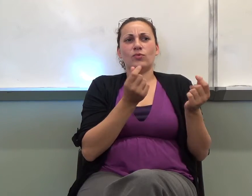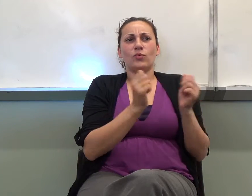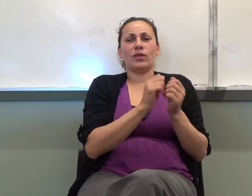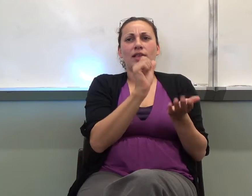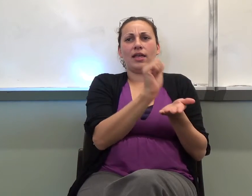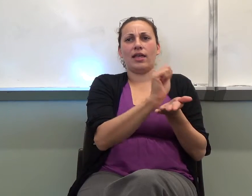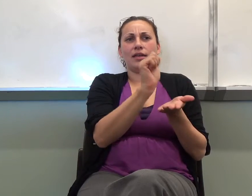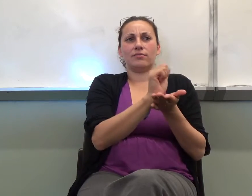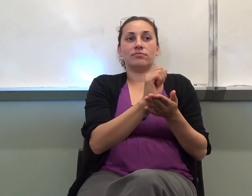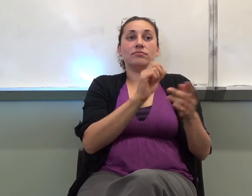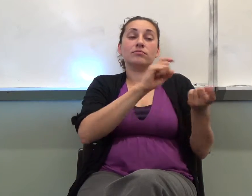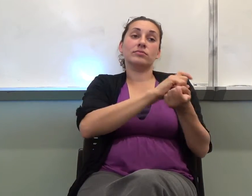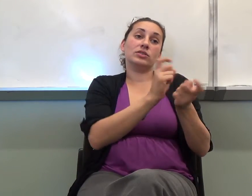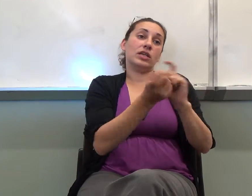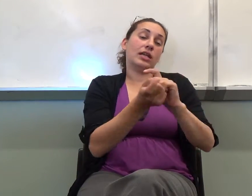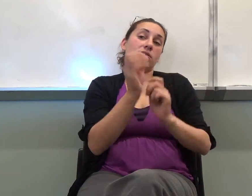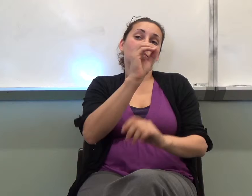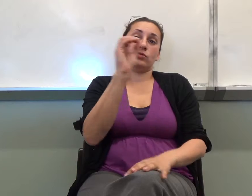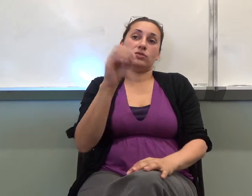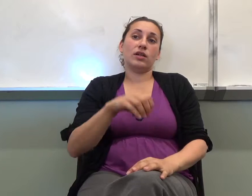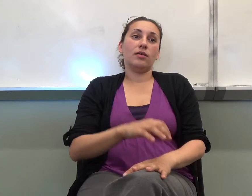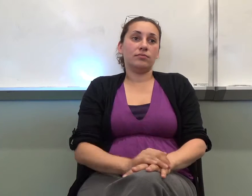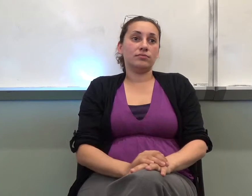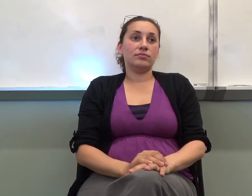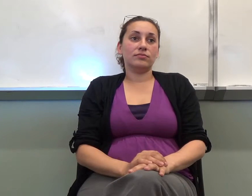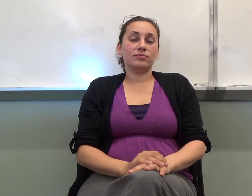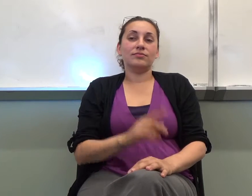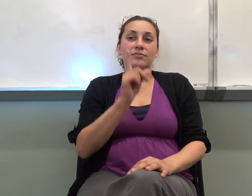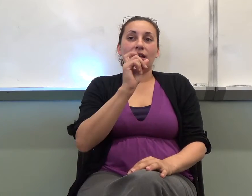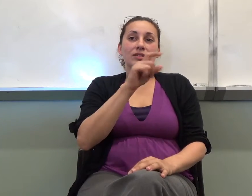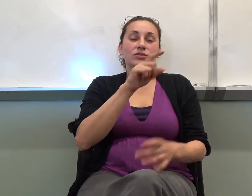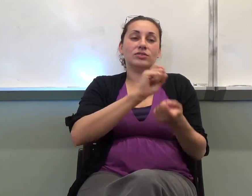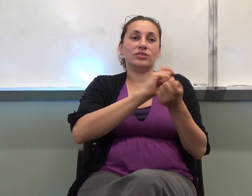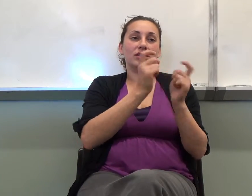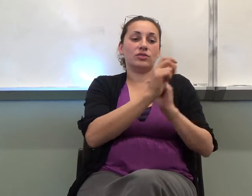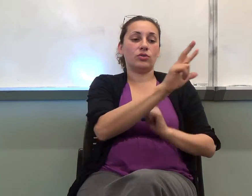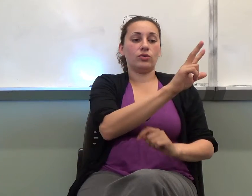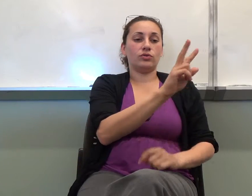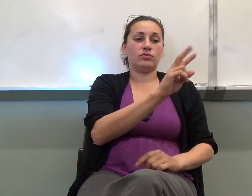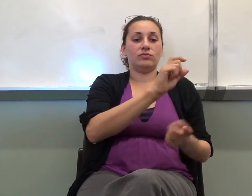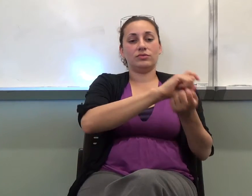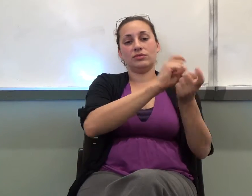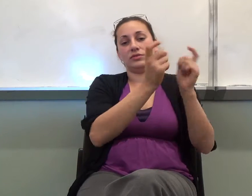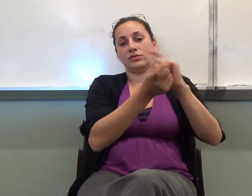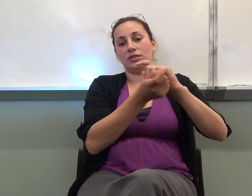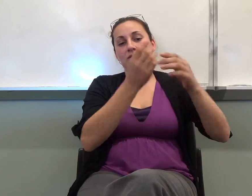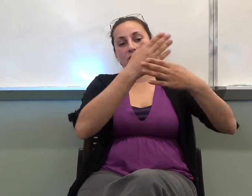can do is convert it into a percent, because that's what they ask us for. Take 32, divide it into 6.